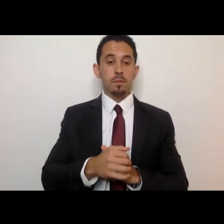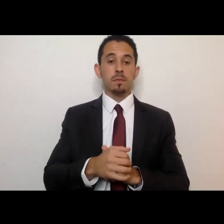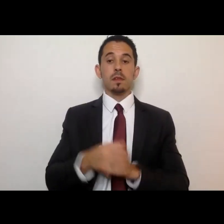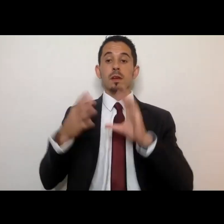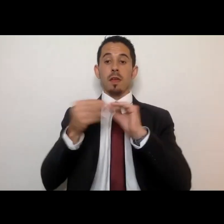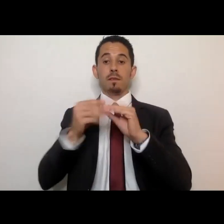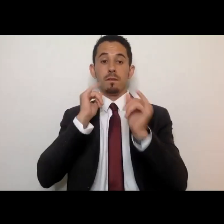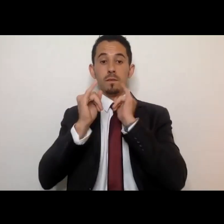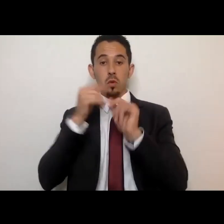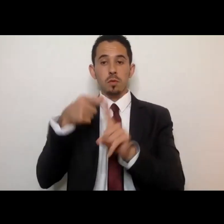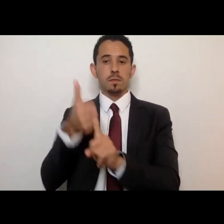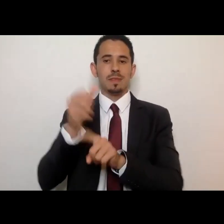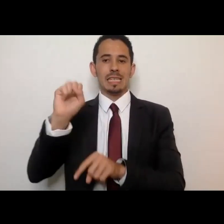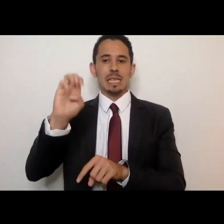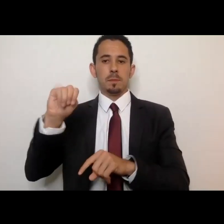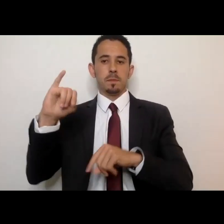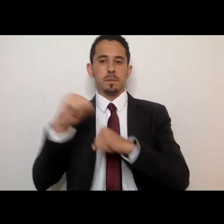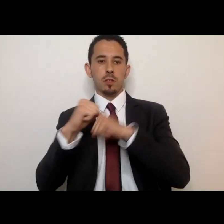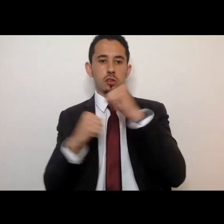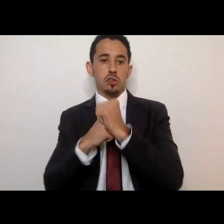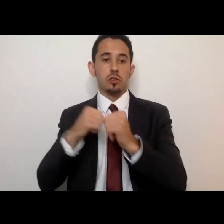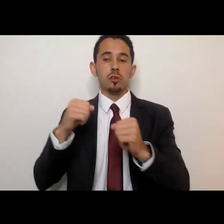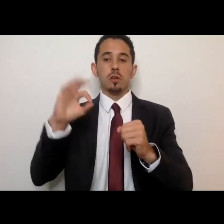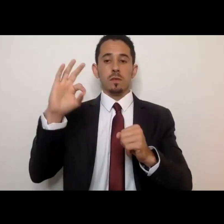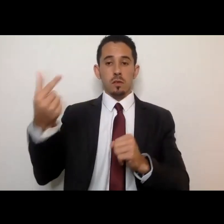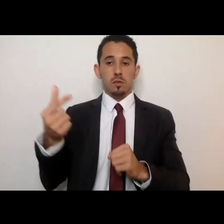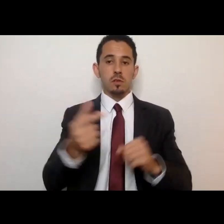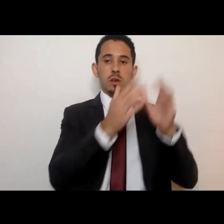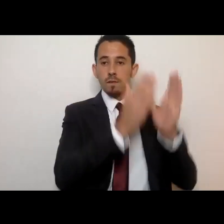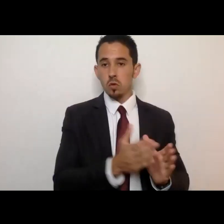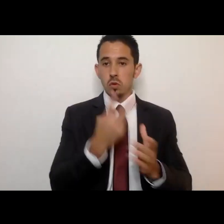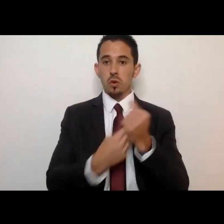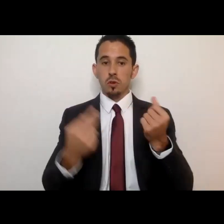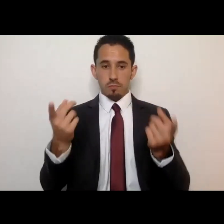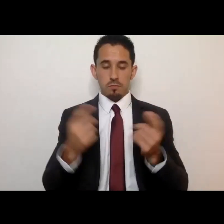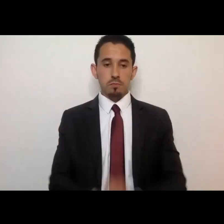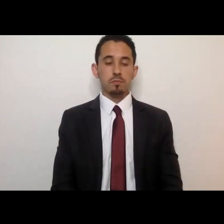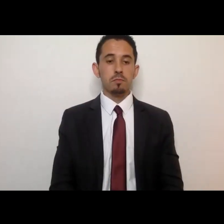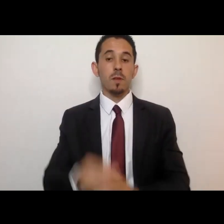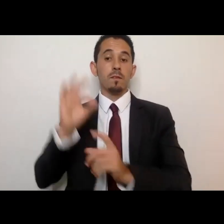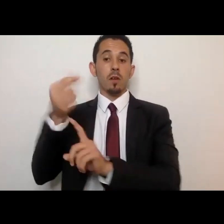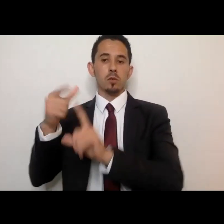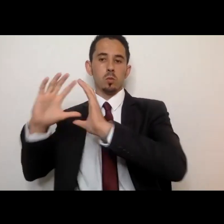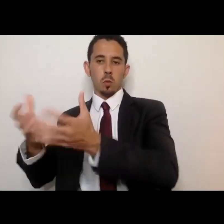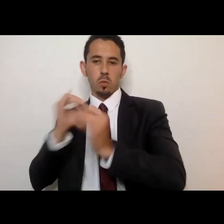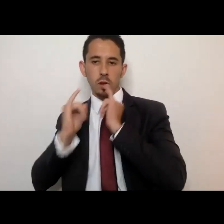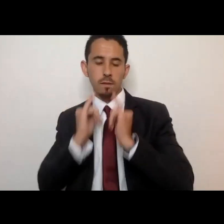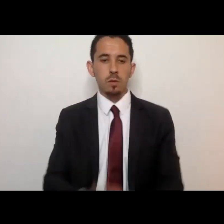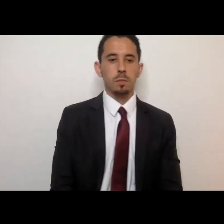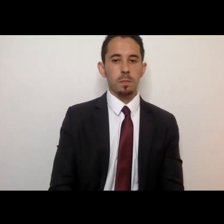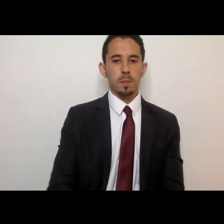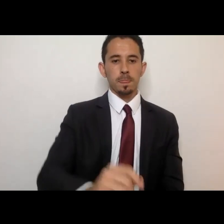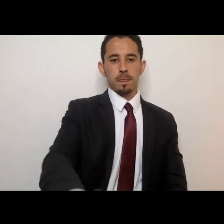lived in Rochester or Buffalo, New York, and they had to be deaf. It was a semi-structured interview that was comprised of focus groups